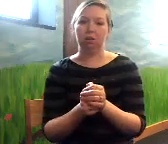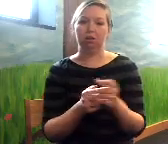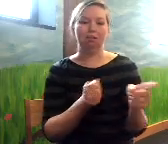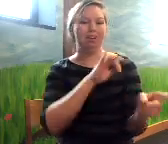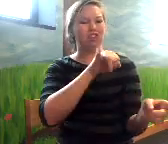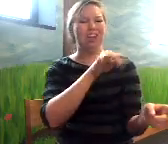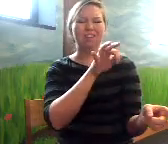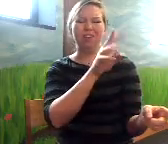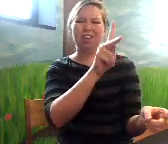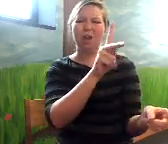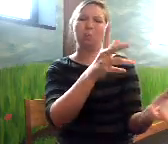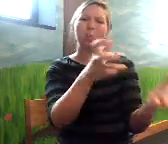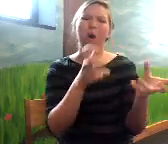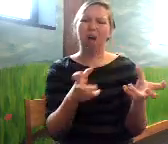Baines Johnson, LBJ,